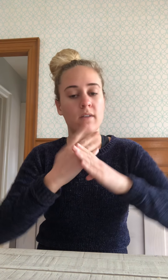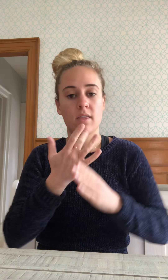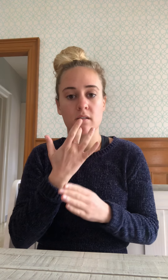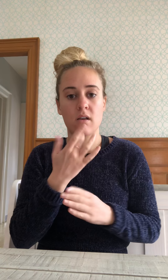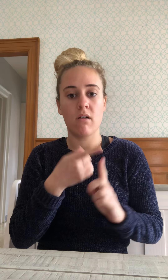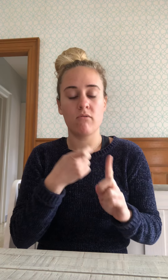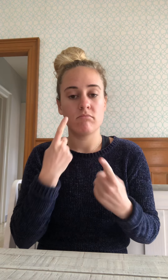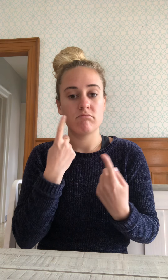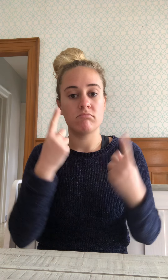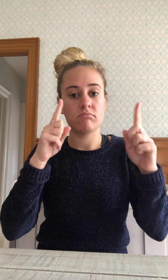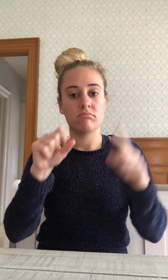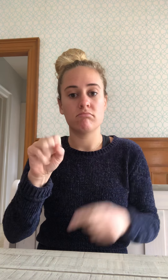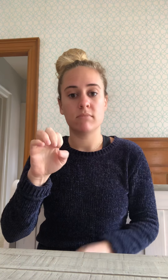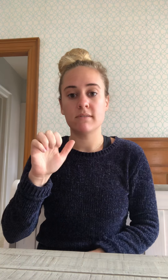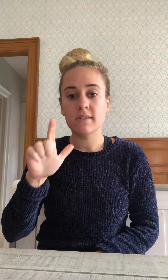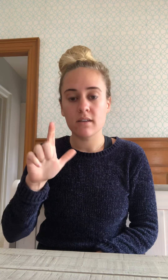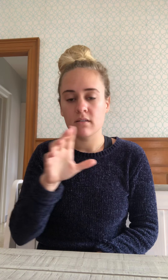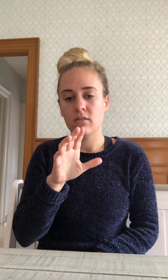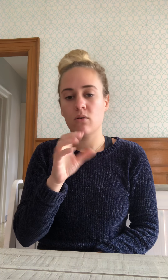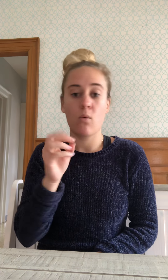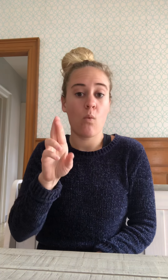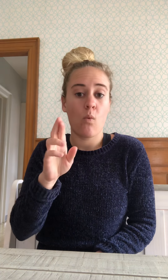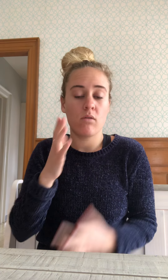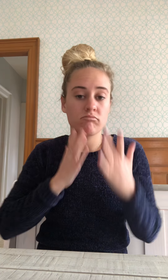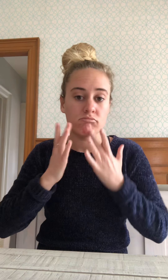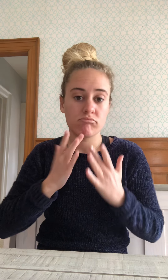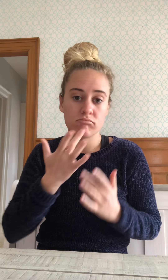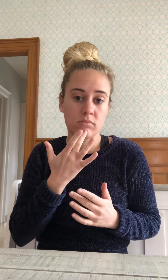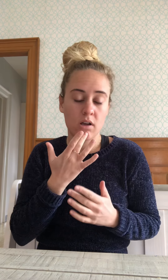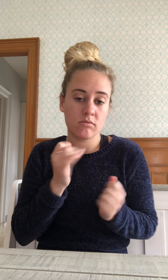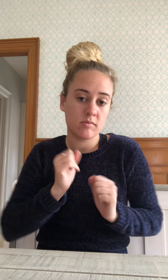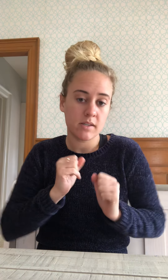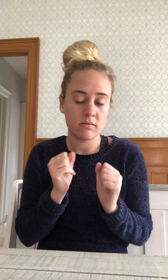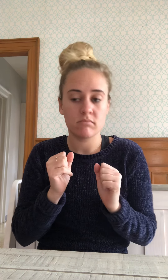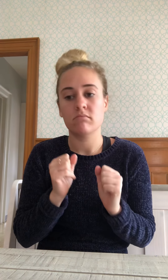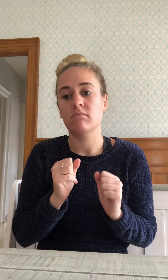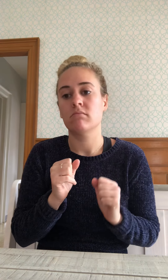or insufficient tongue space. All of those things. Lisping is typically